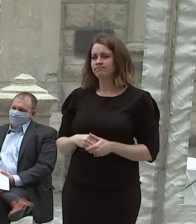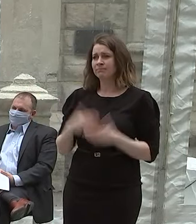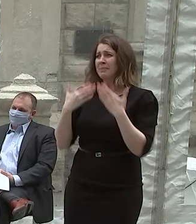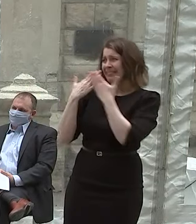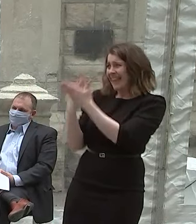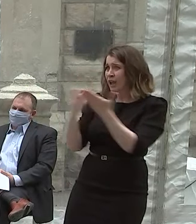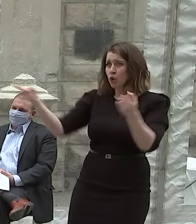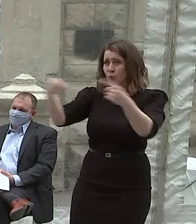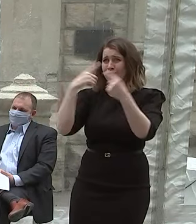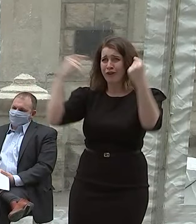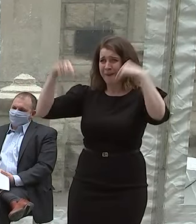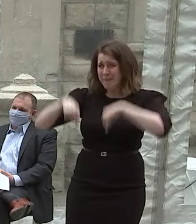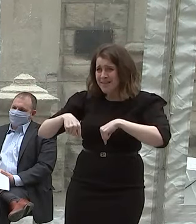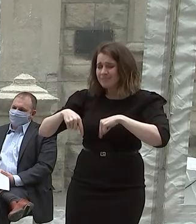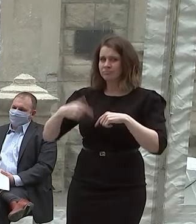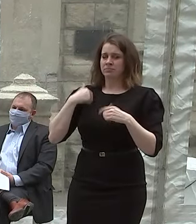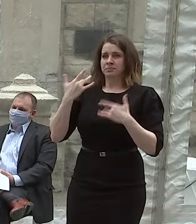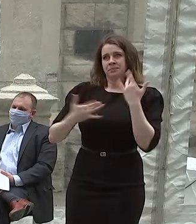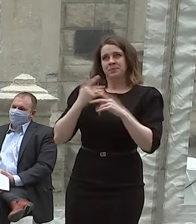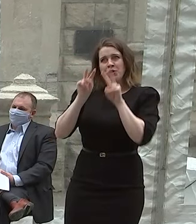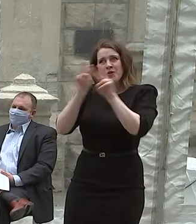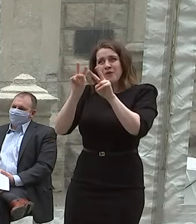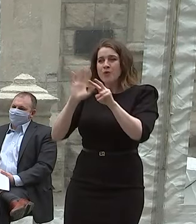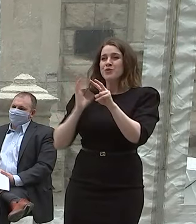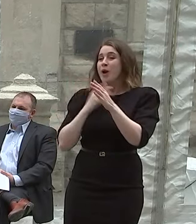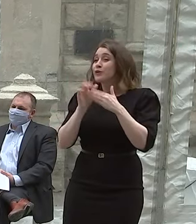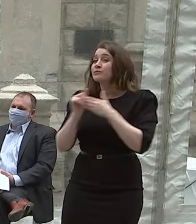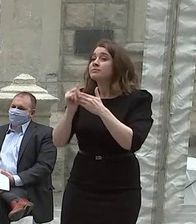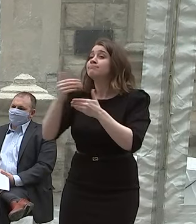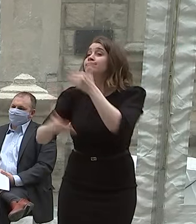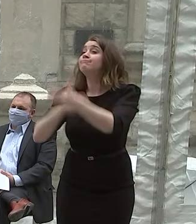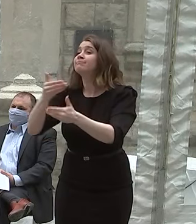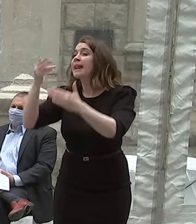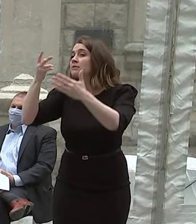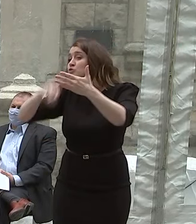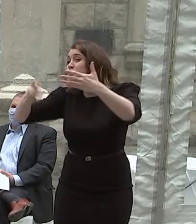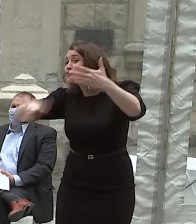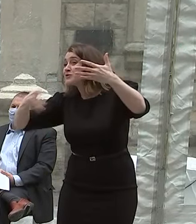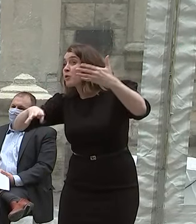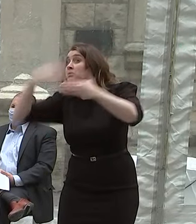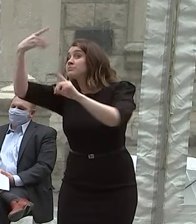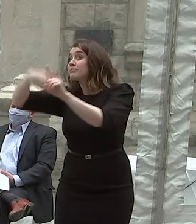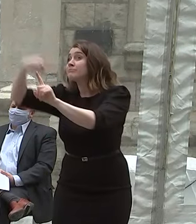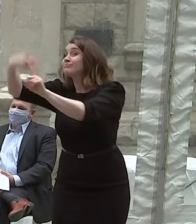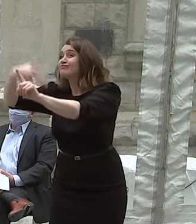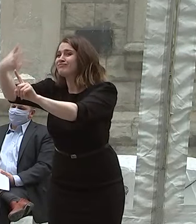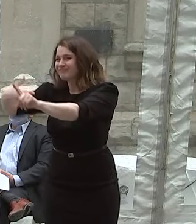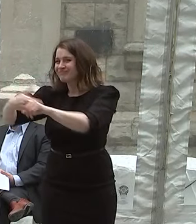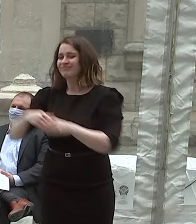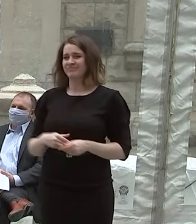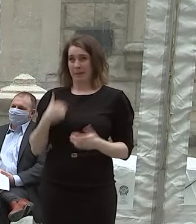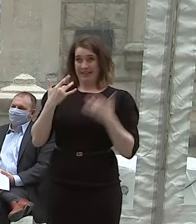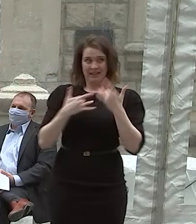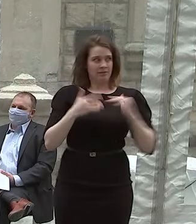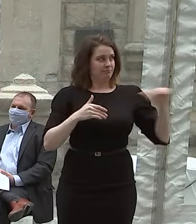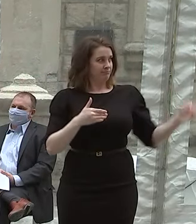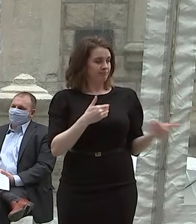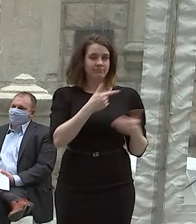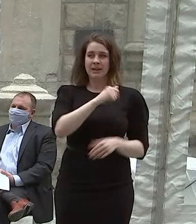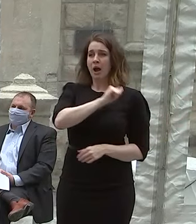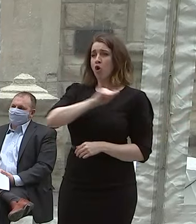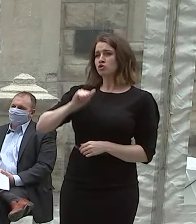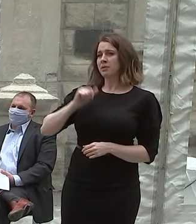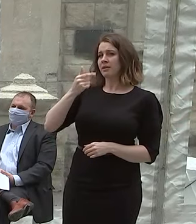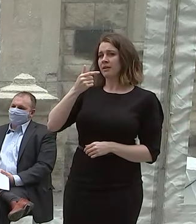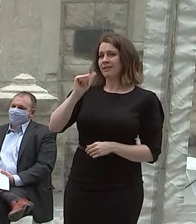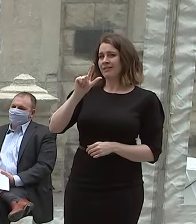I'm excited about the journey in the weeks and months ahead. It's my pleasure to invite Alderman Gil Villegas to the podium